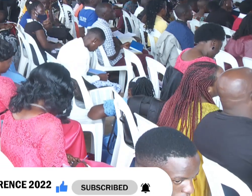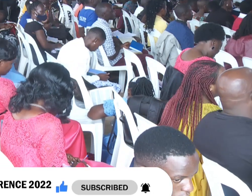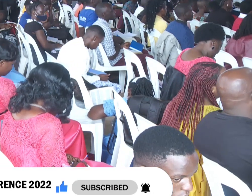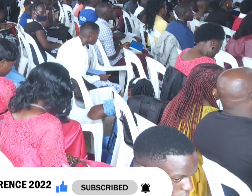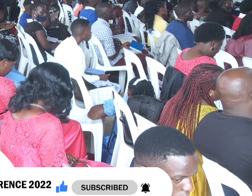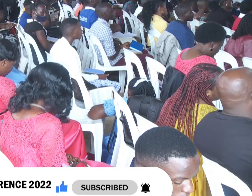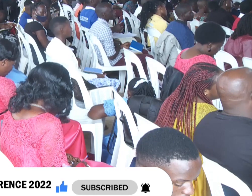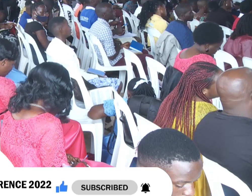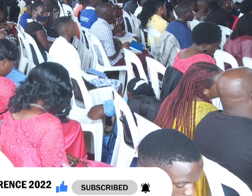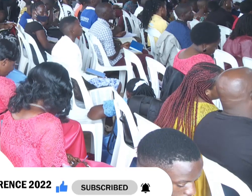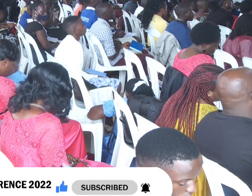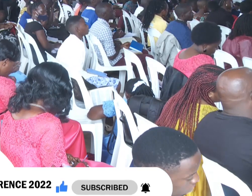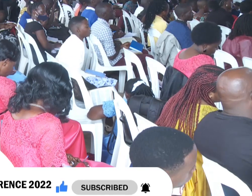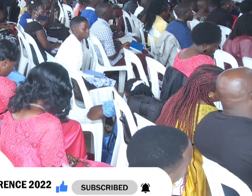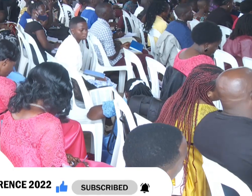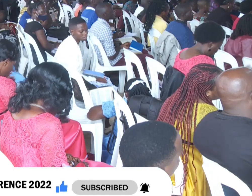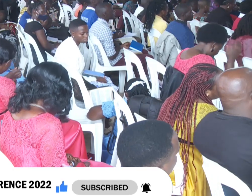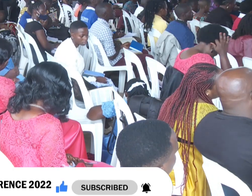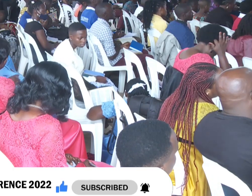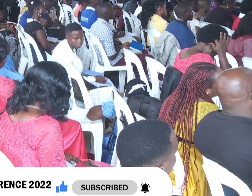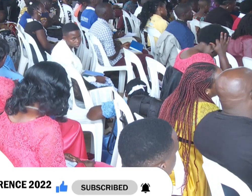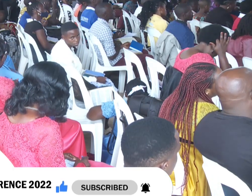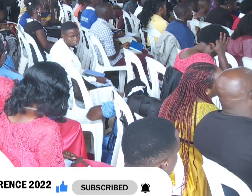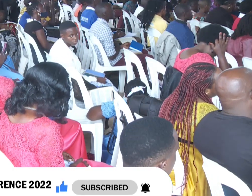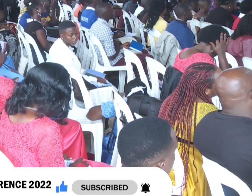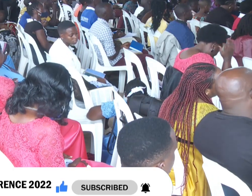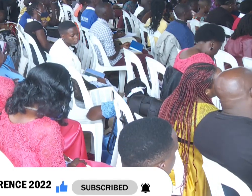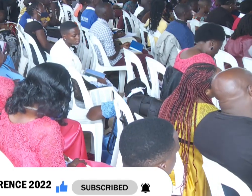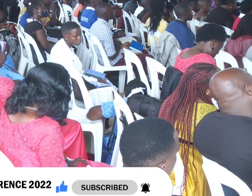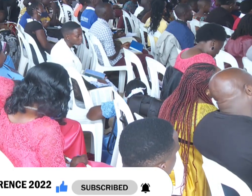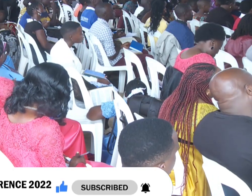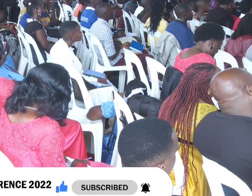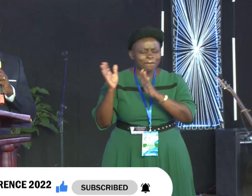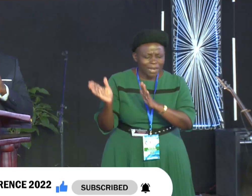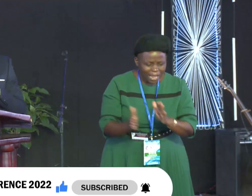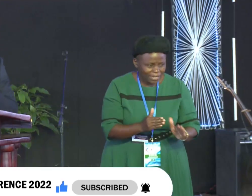sin because I've hidden your word in my heart. Plan is oinu mwaka guno. In your plans next year.